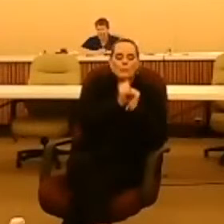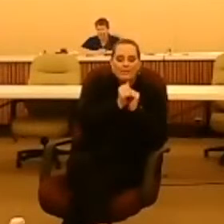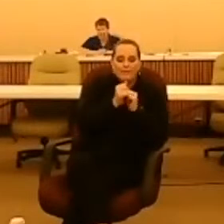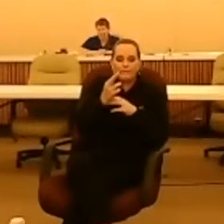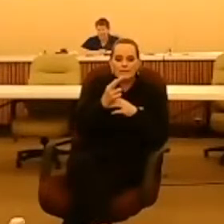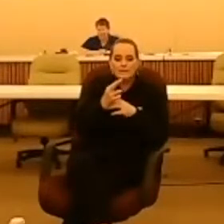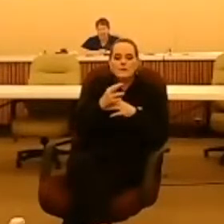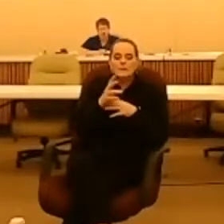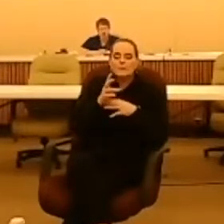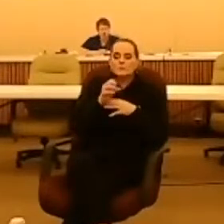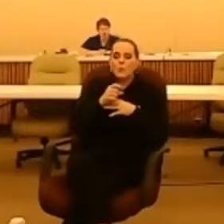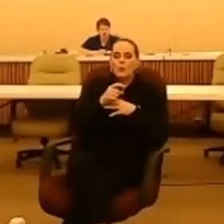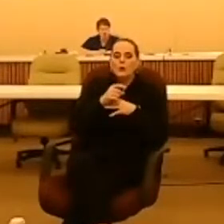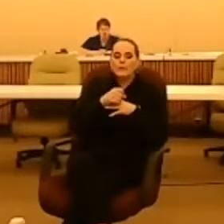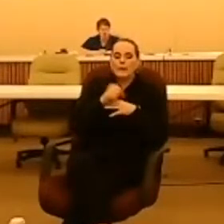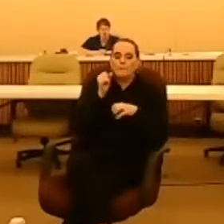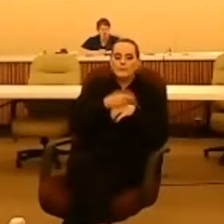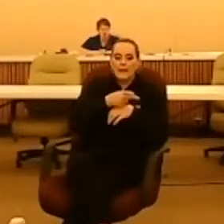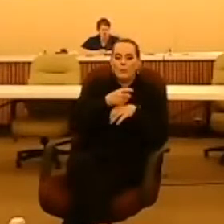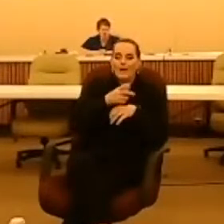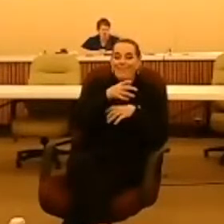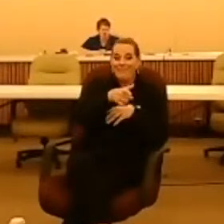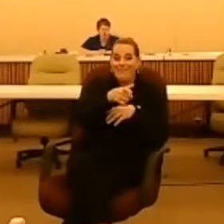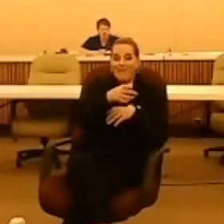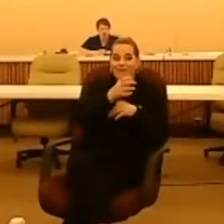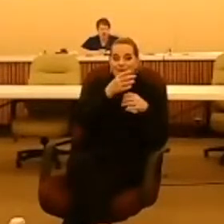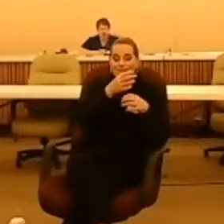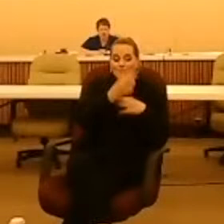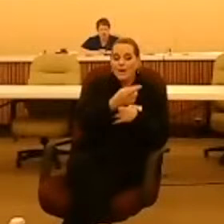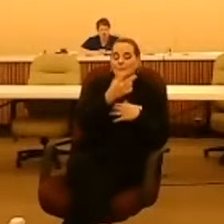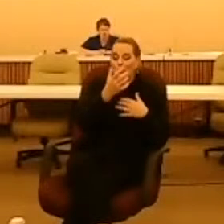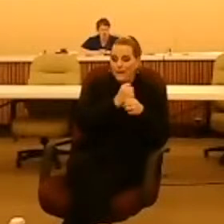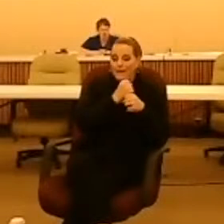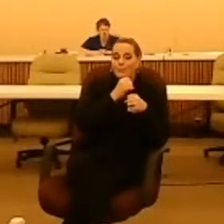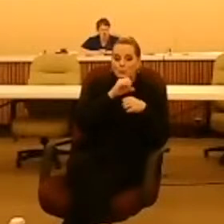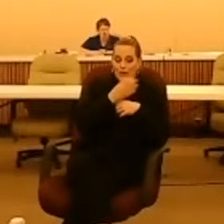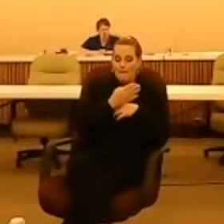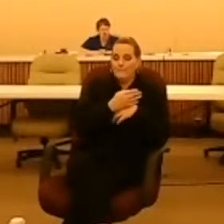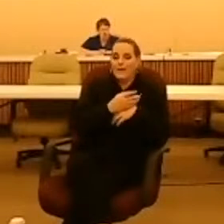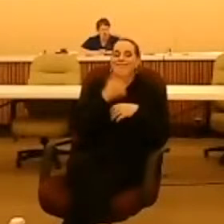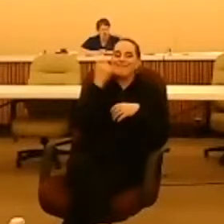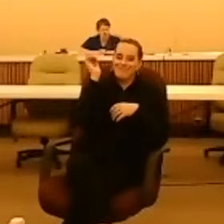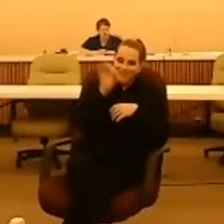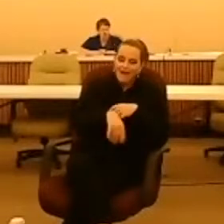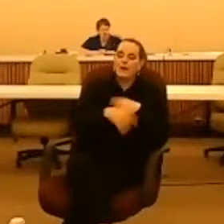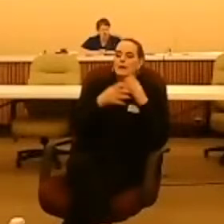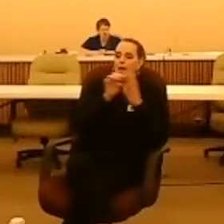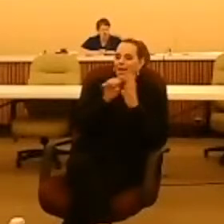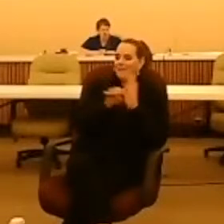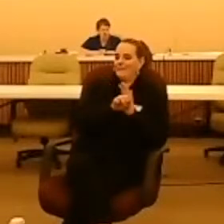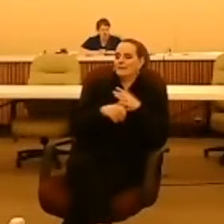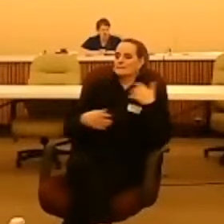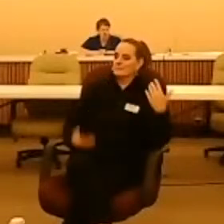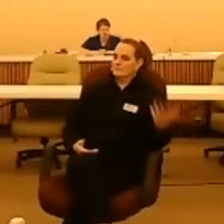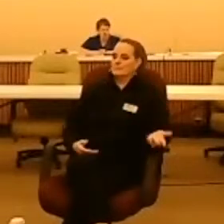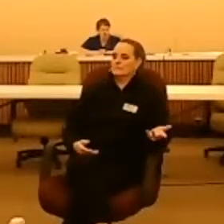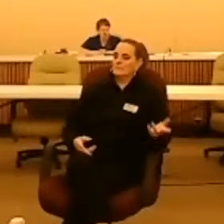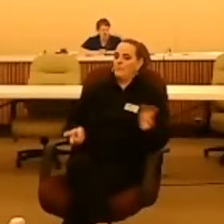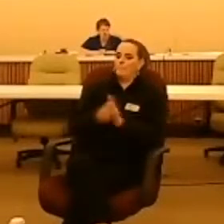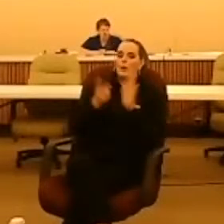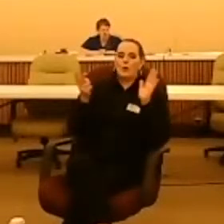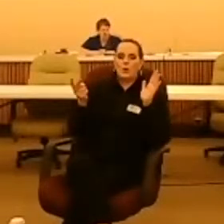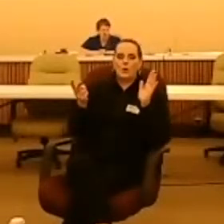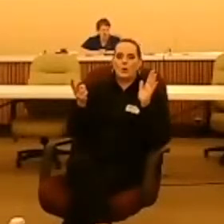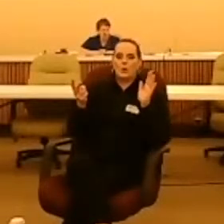their friend could get it. Clearly a code violation or ethics violation. Don, is that